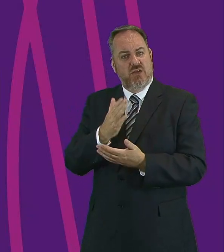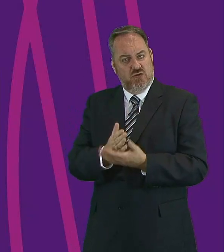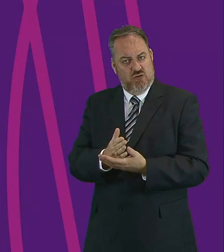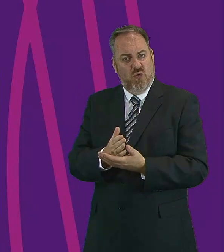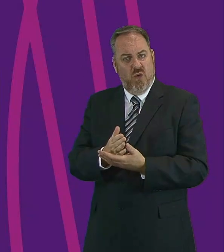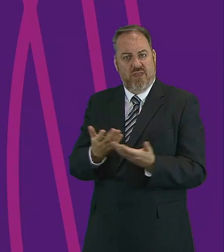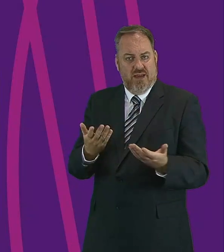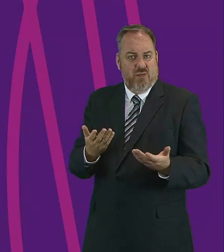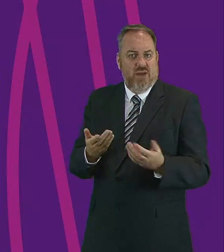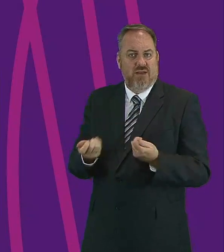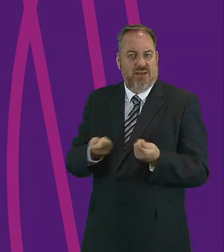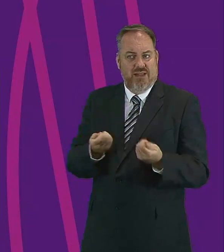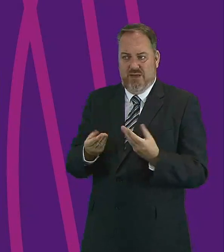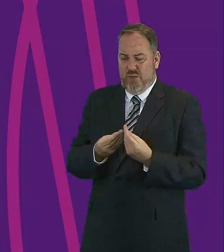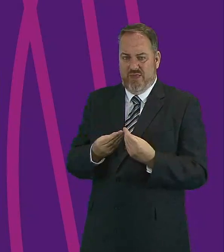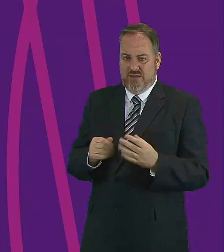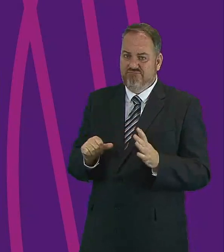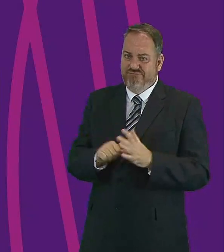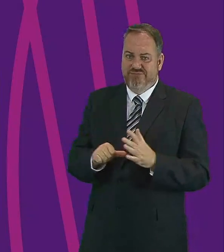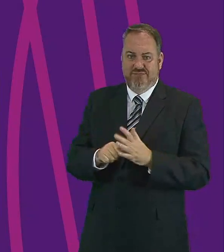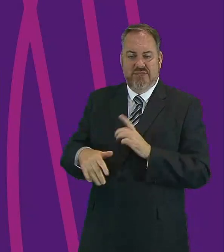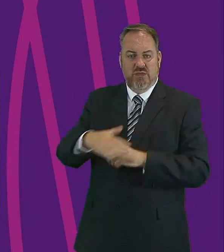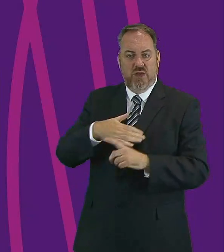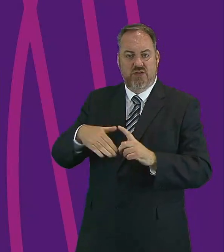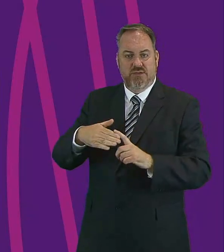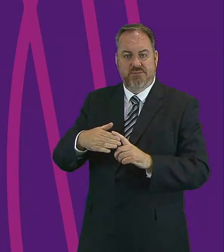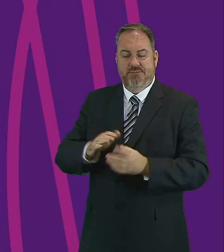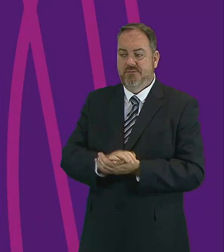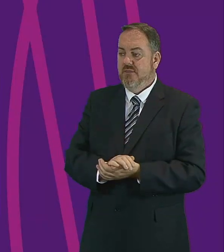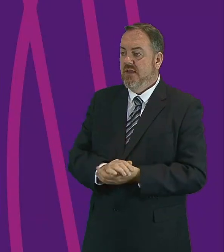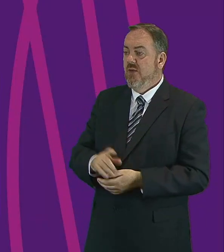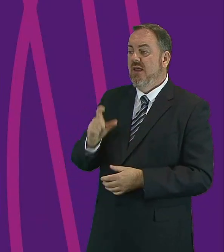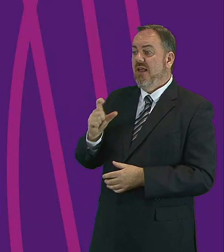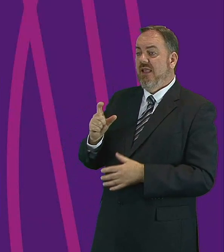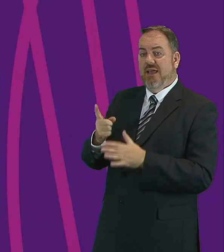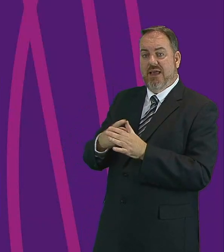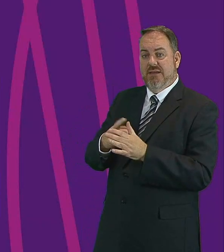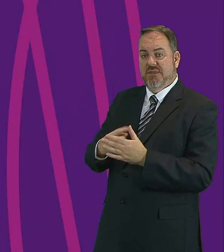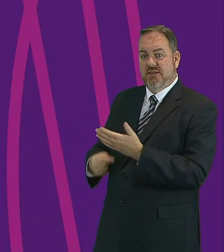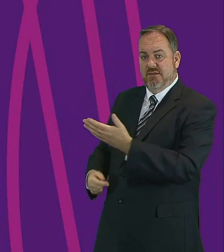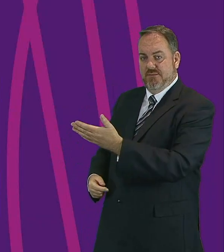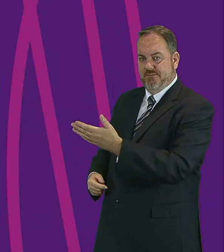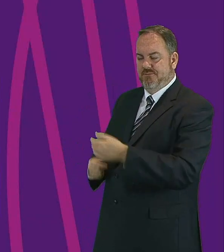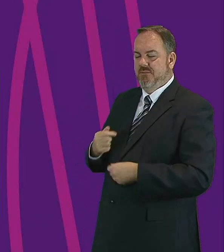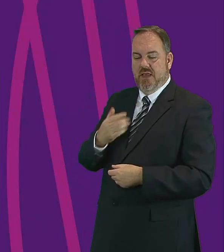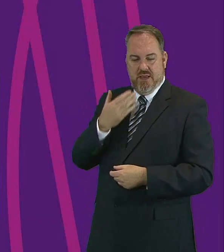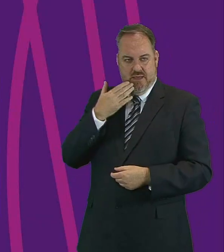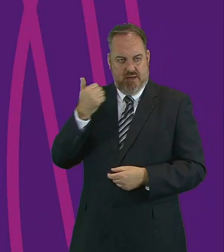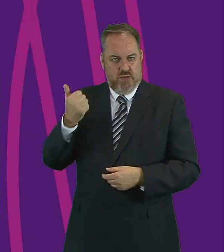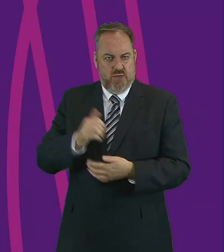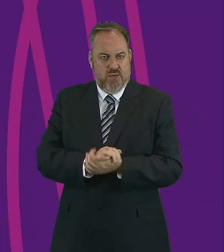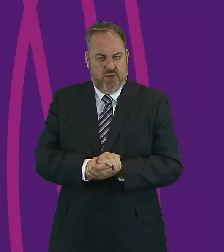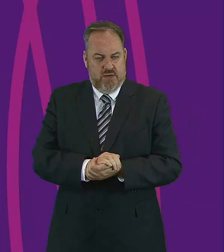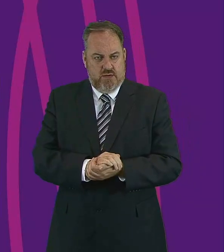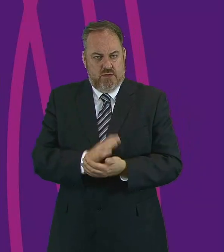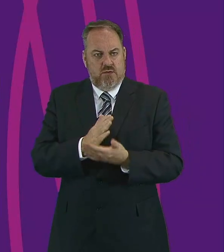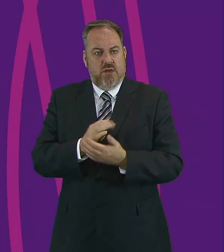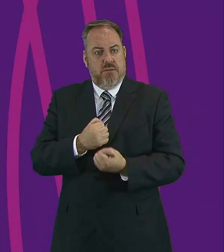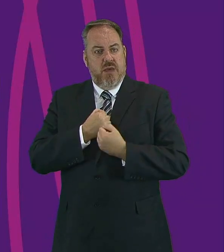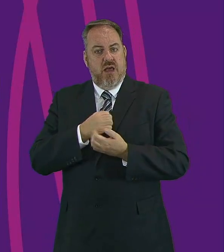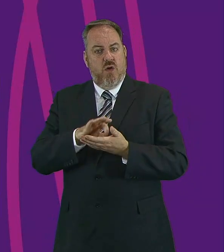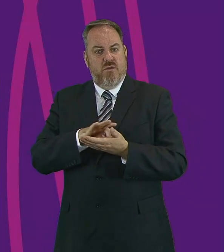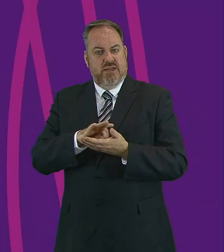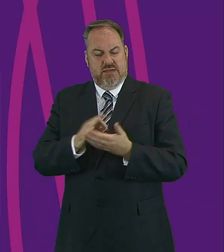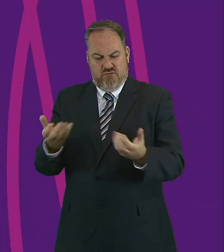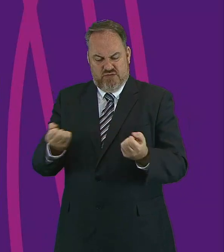situation that we are all facing. Claire Adamson, to be followed by Alexander Stewart. Thank you, Presiding Officer. First Minister, my office received a